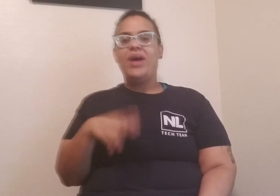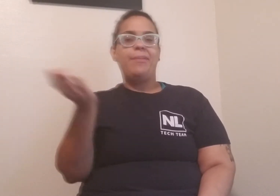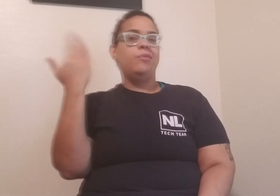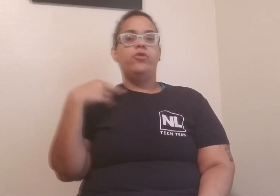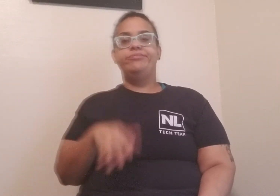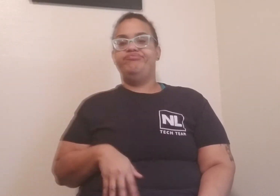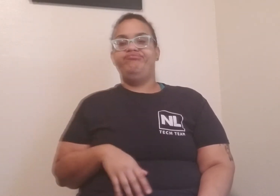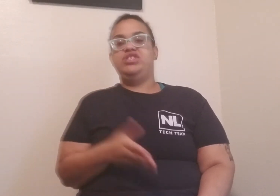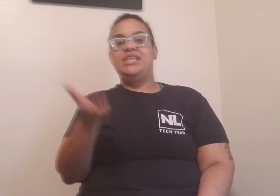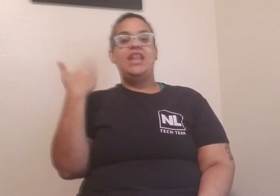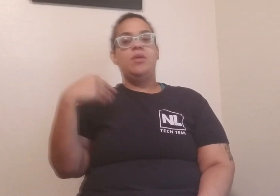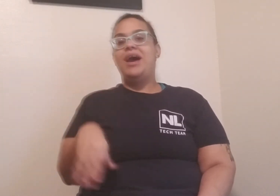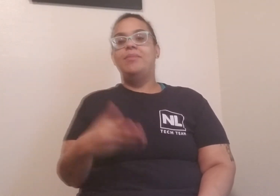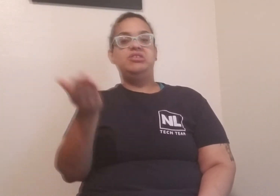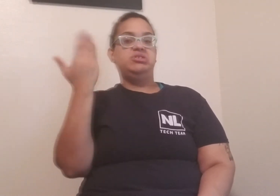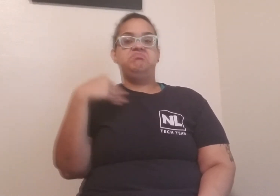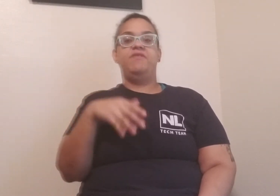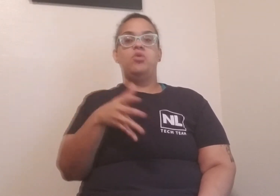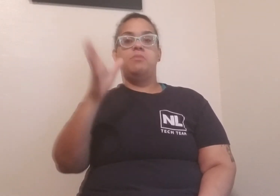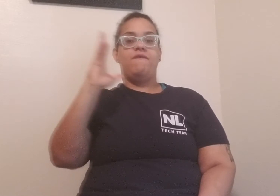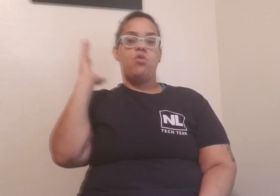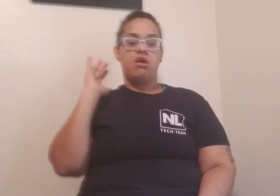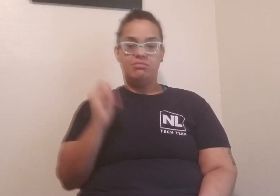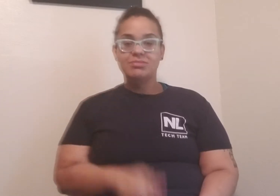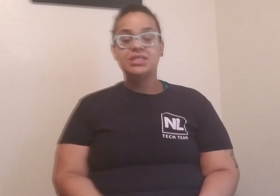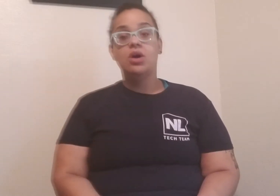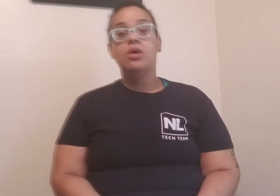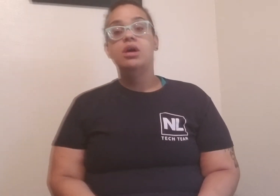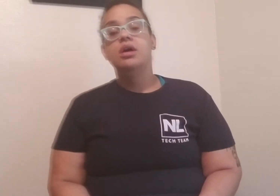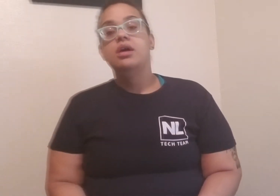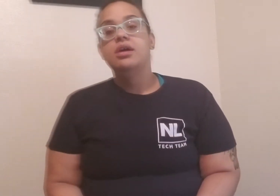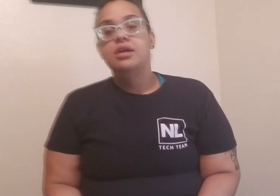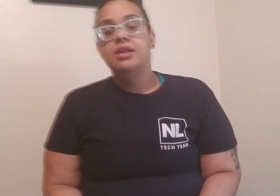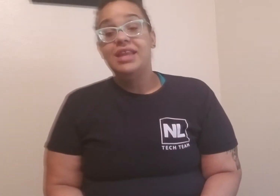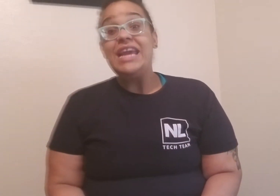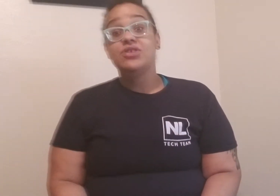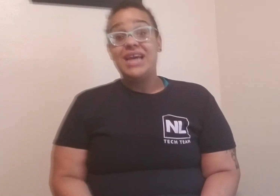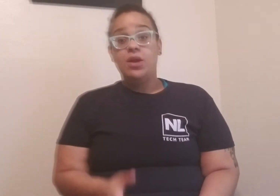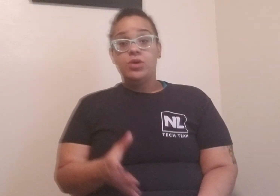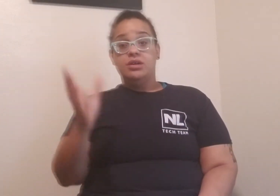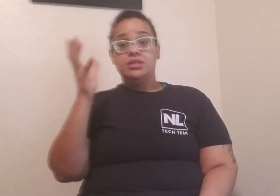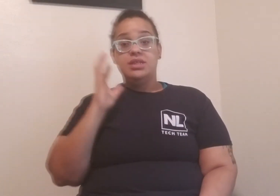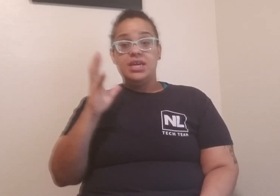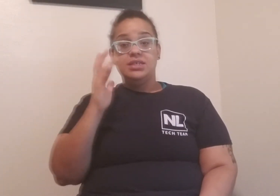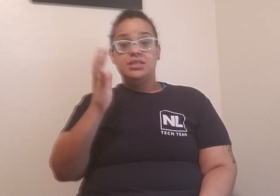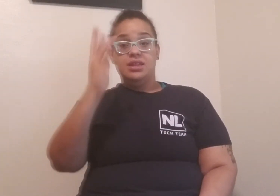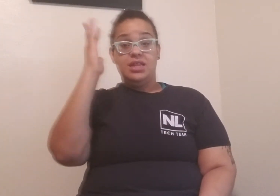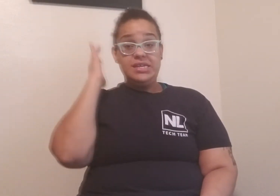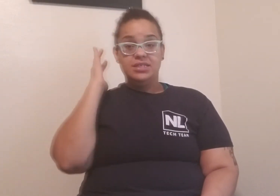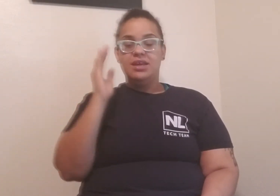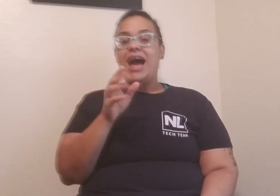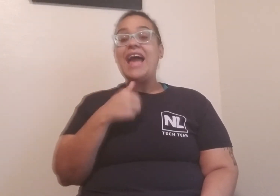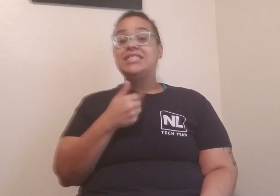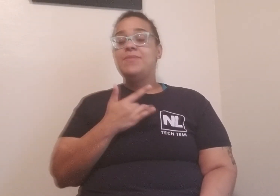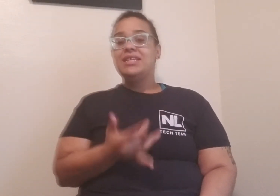happened before. Just anything behind me is just before. So either sign works, this. I typically